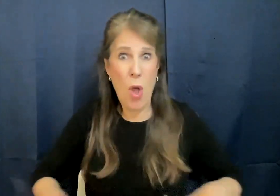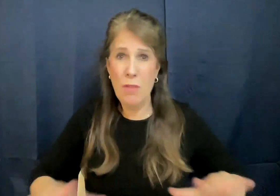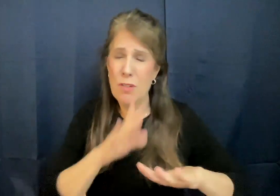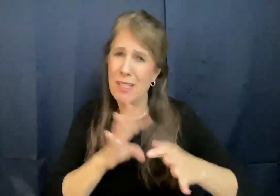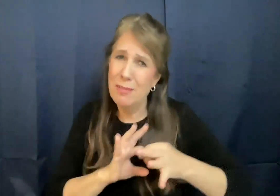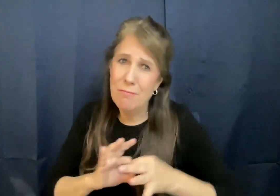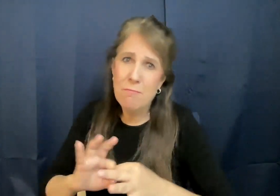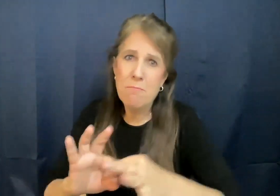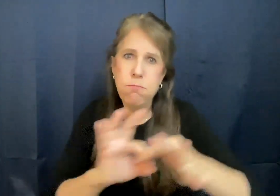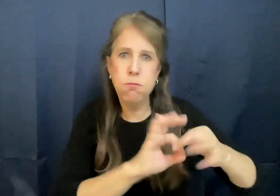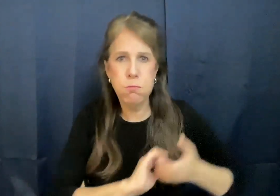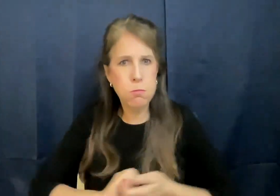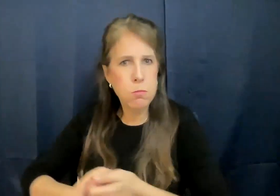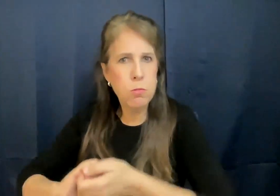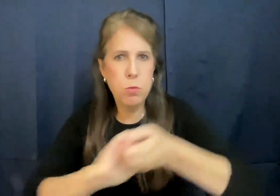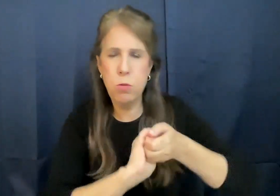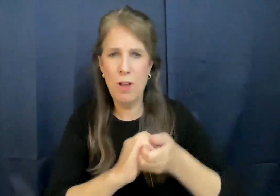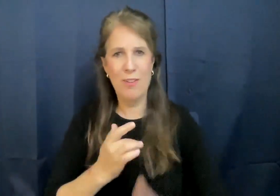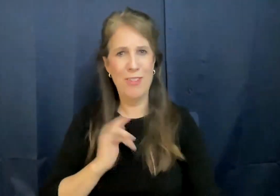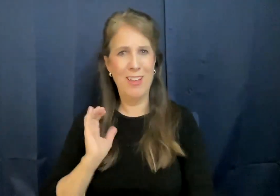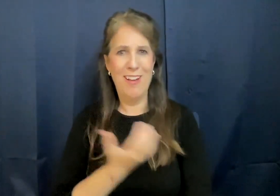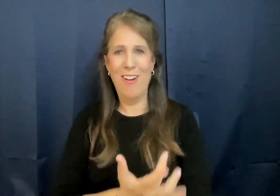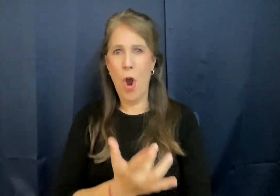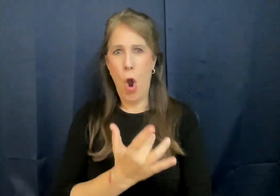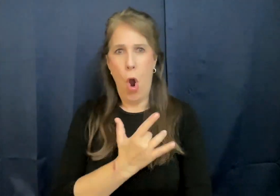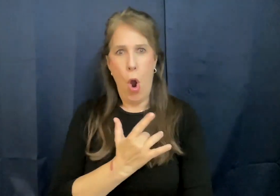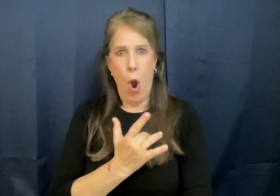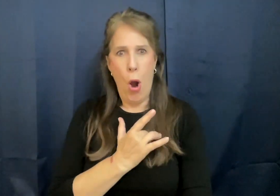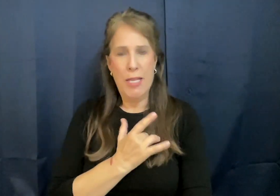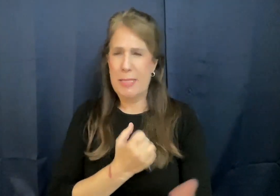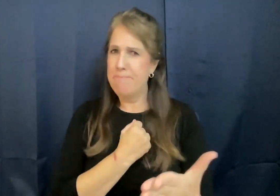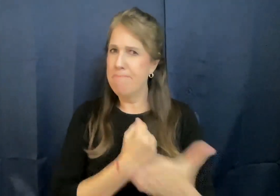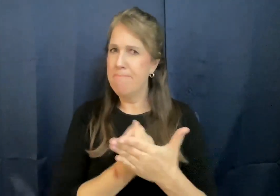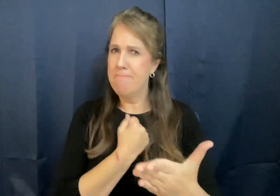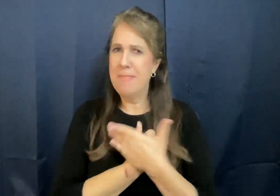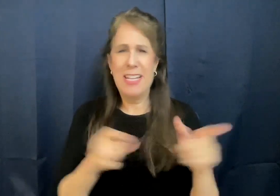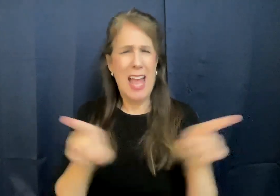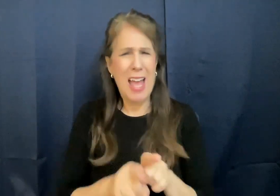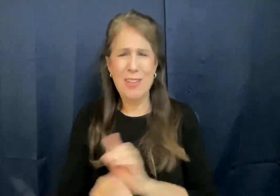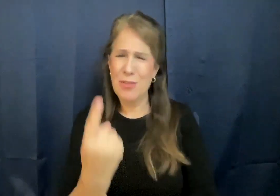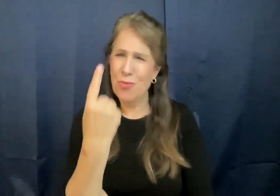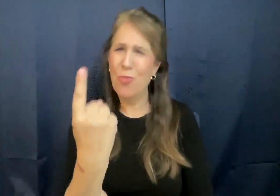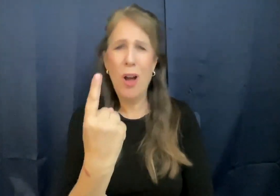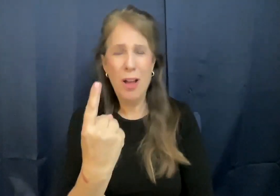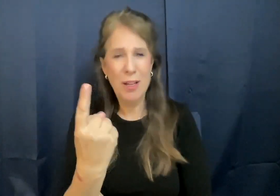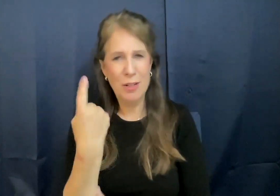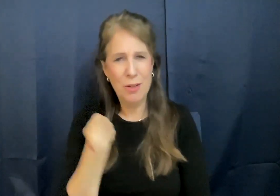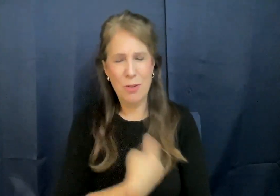We feel our hearts beat as one. We hear our brothers and sisters' blood